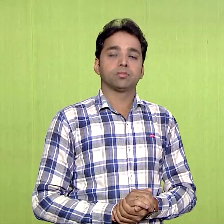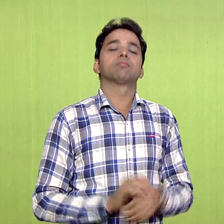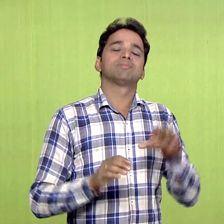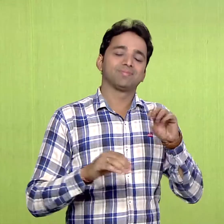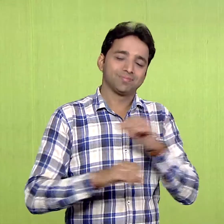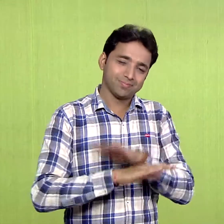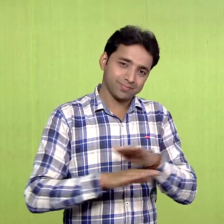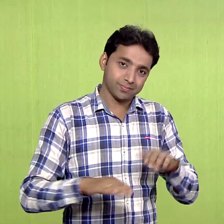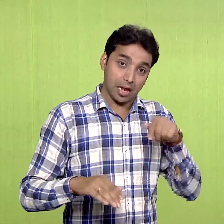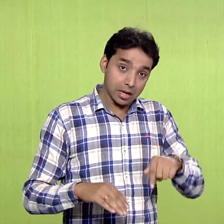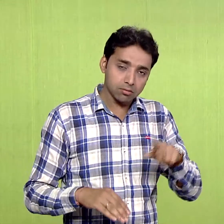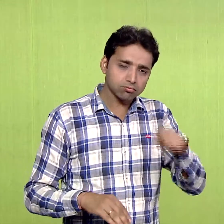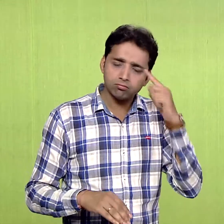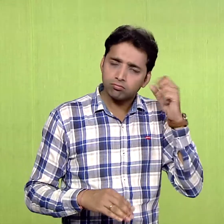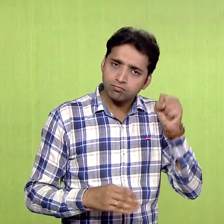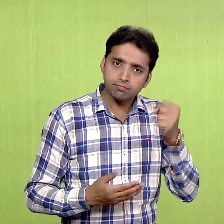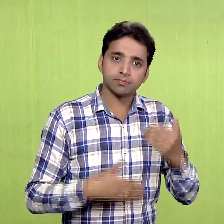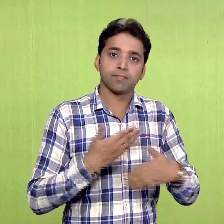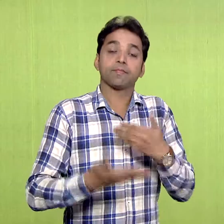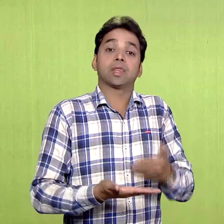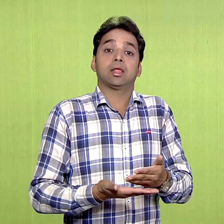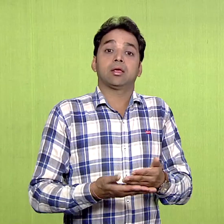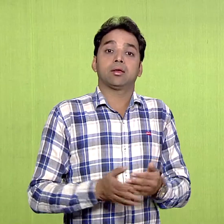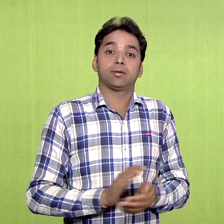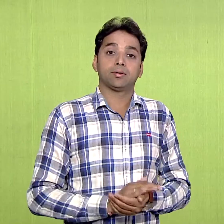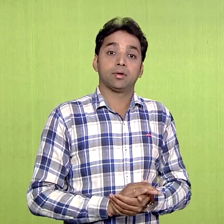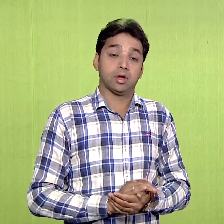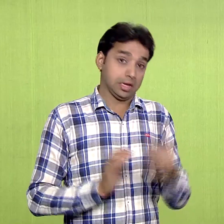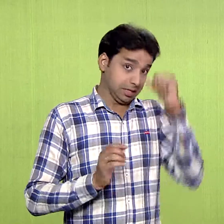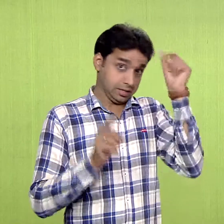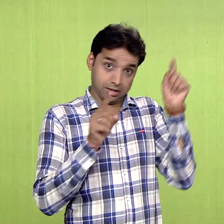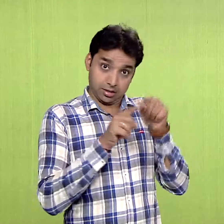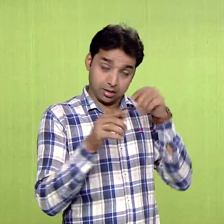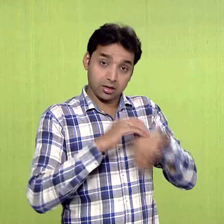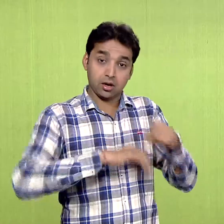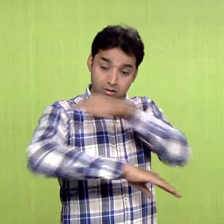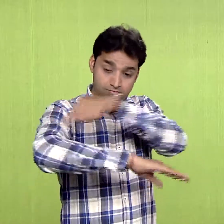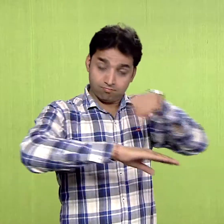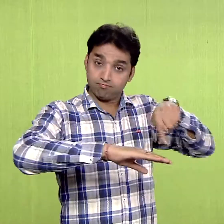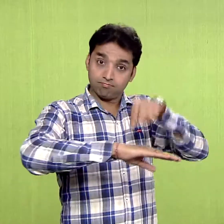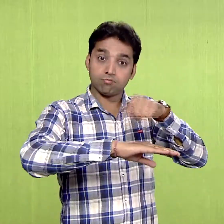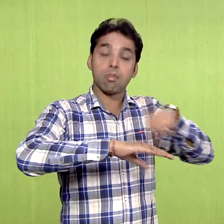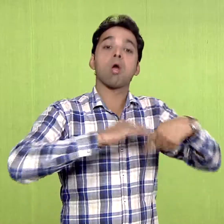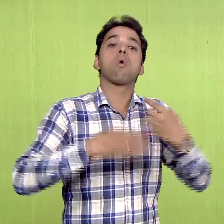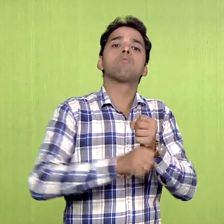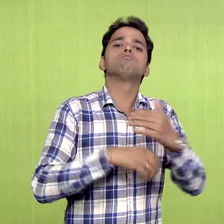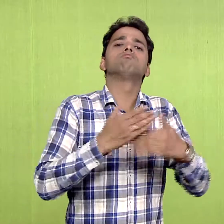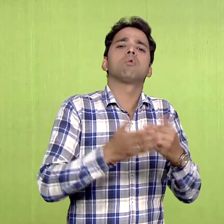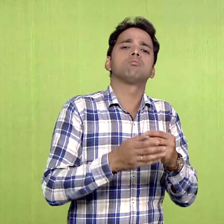Learners, you should remember that Indian architecture evolved in various ages